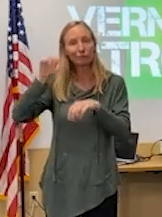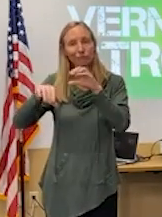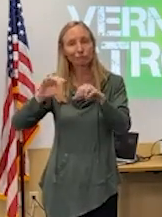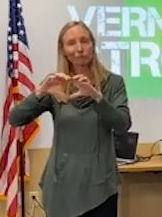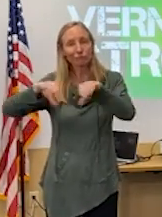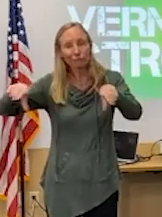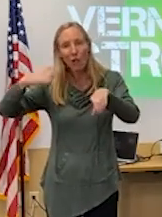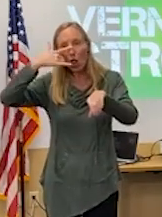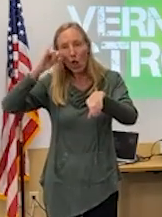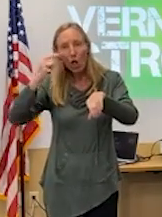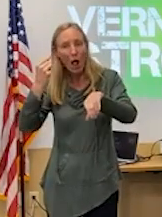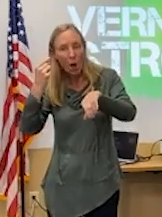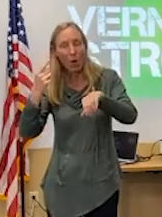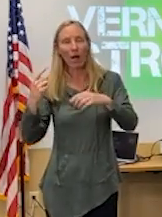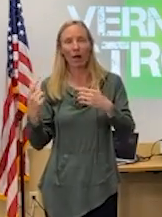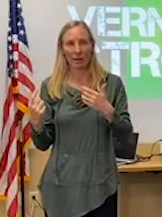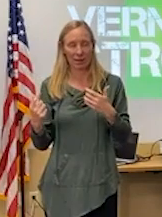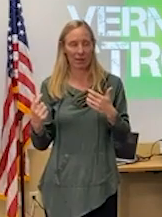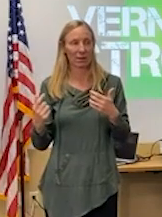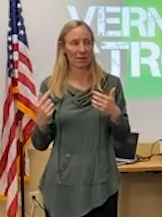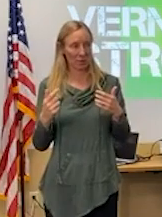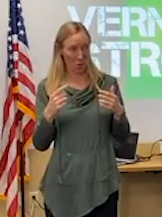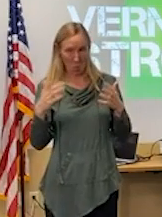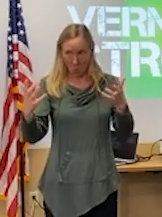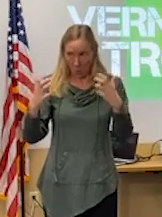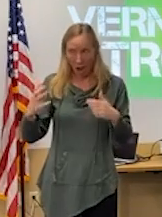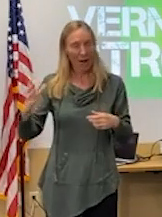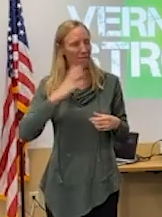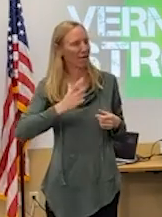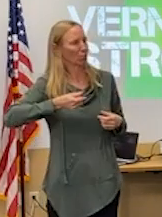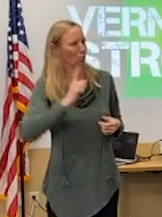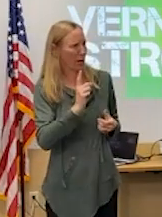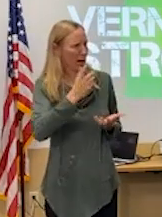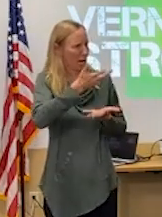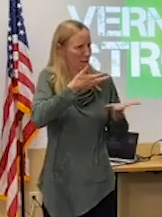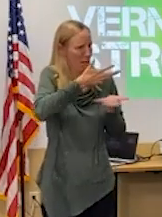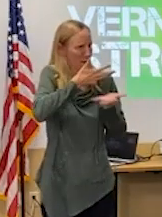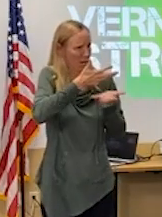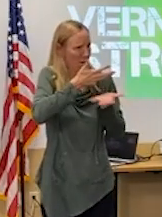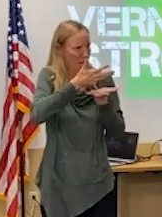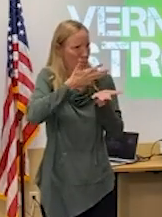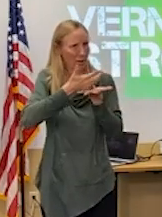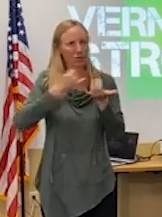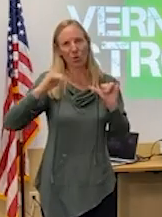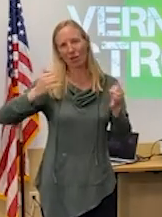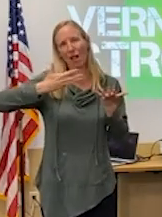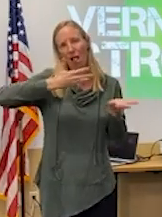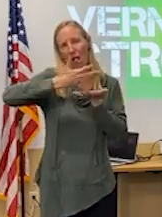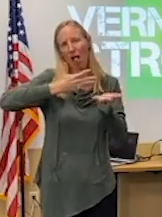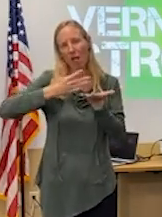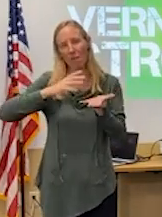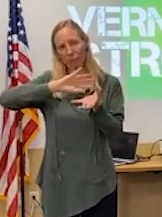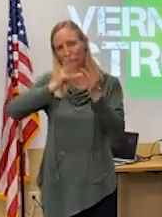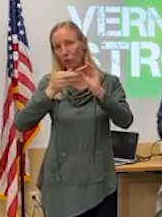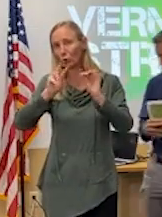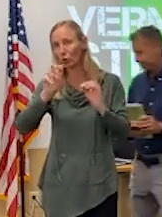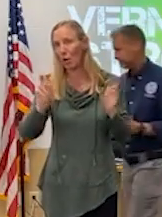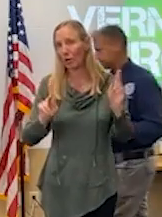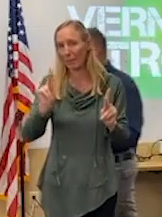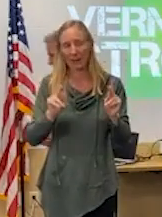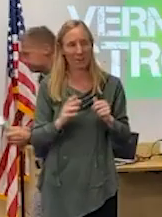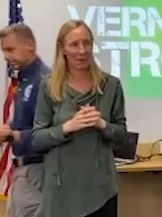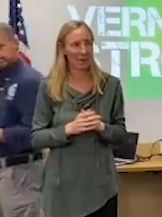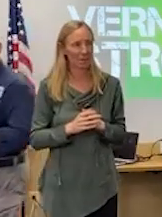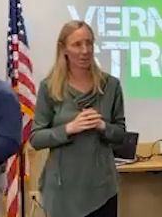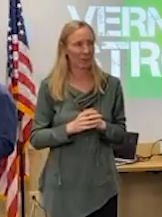that, we'll work with them as to where they would like to have it placed. Great. Thank you. Thank you.